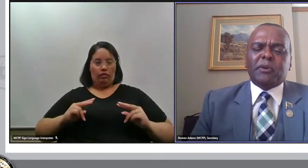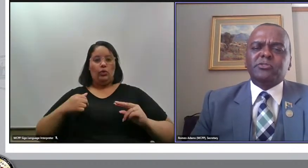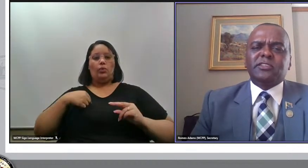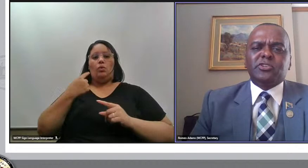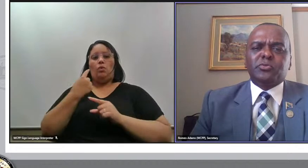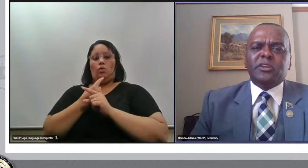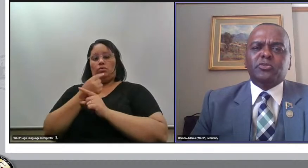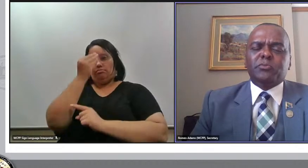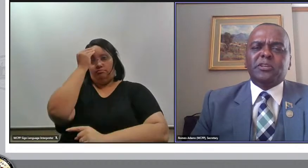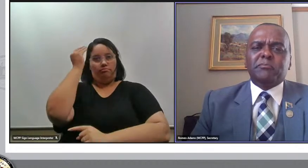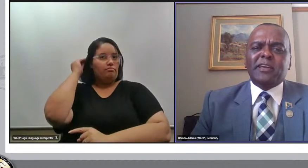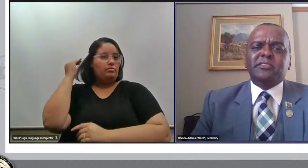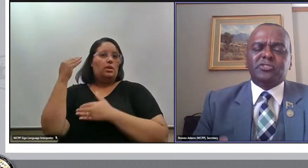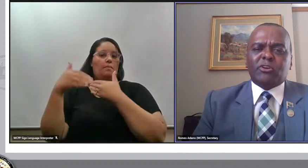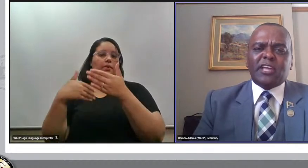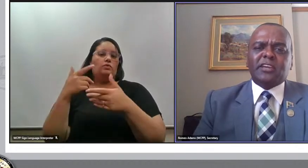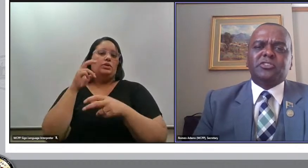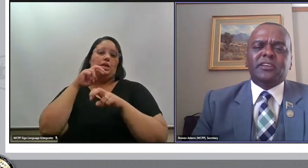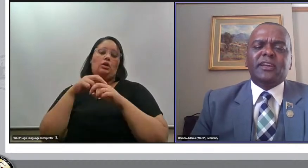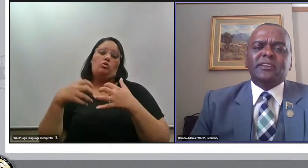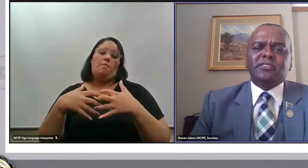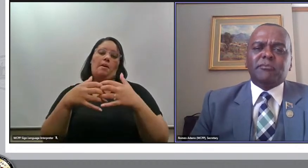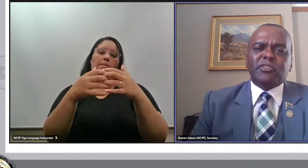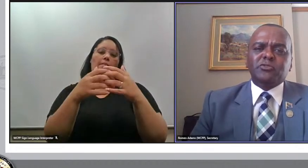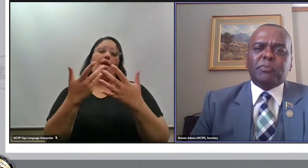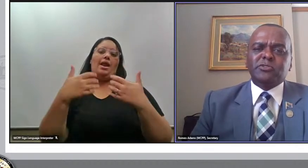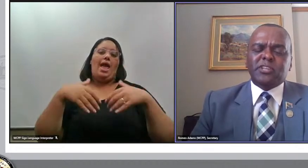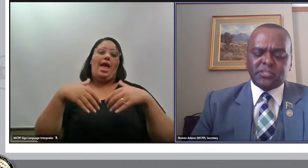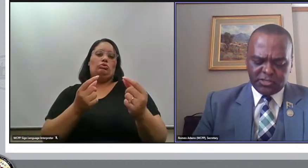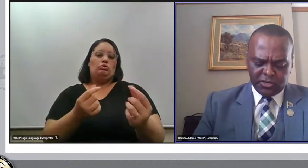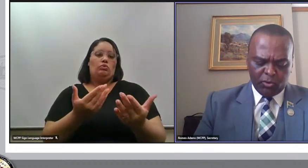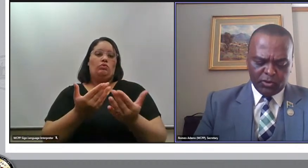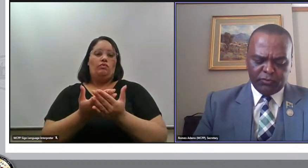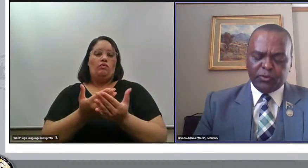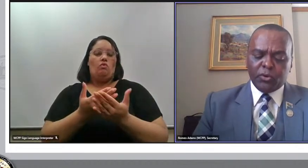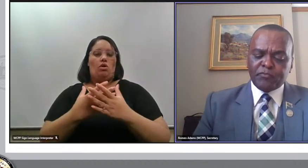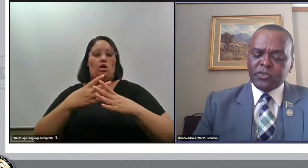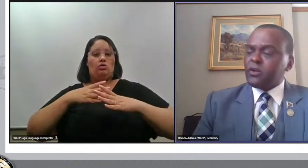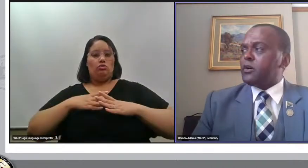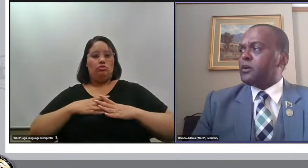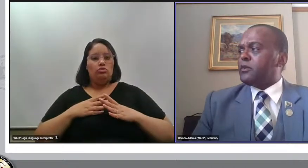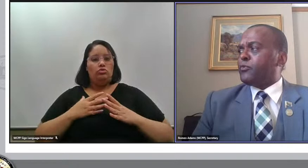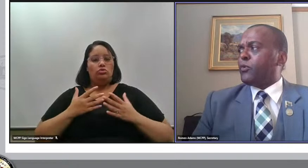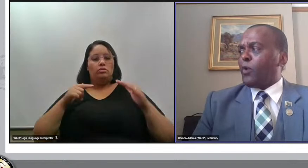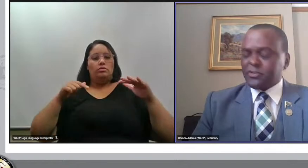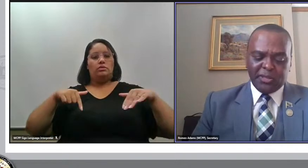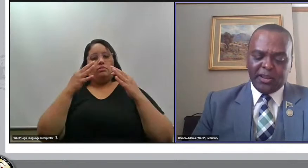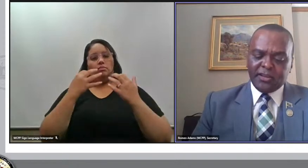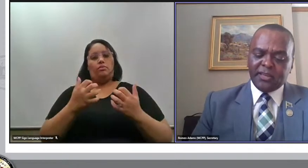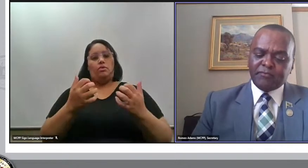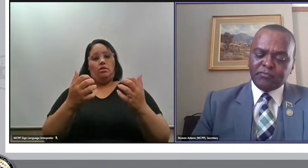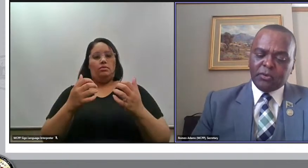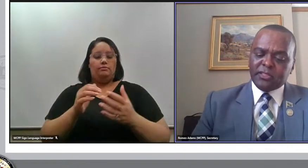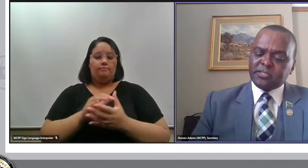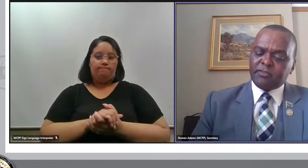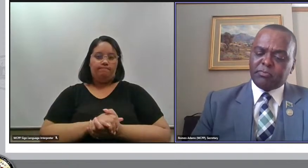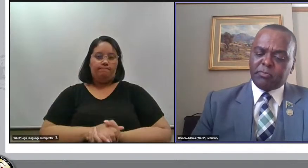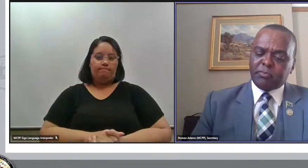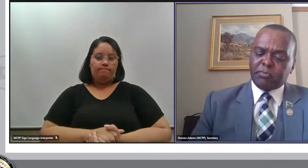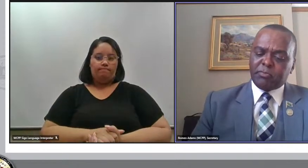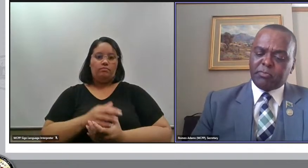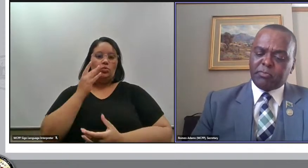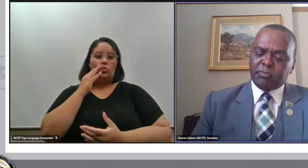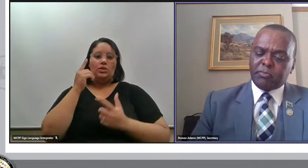what are the processes we need to put in place and start actioning some of those processes in order for us to be ready when the